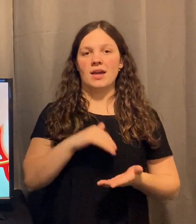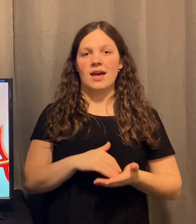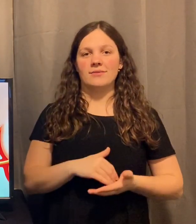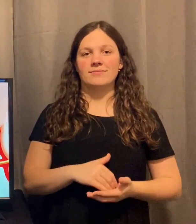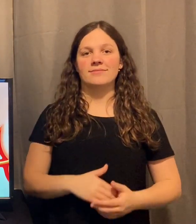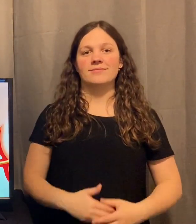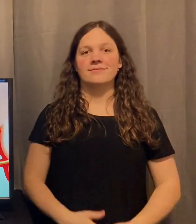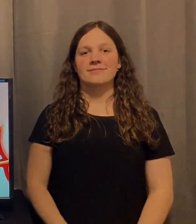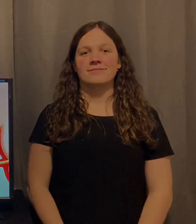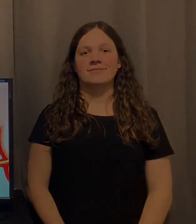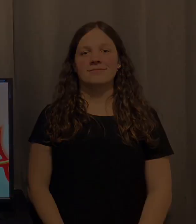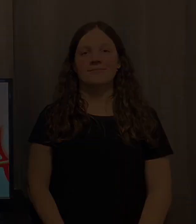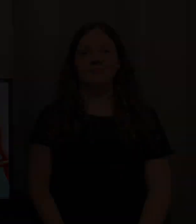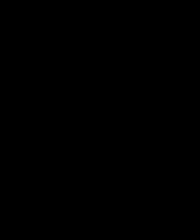again.